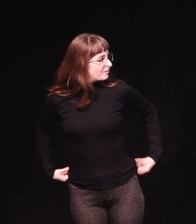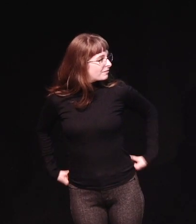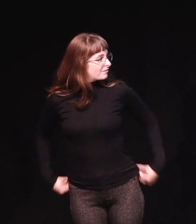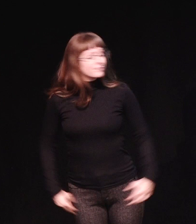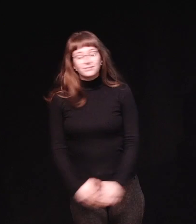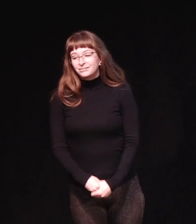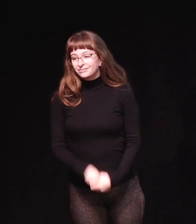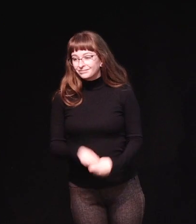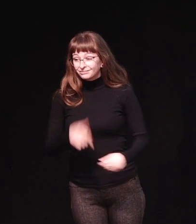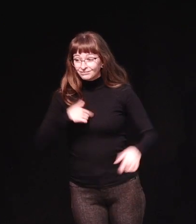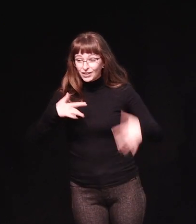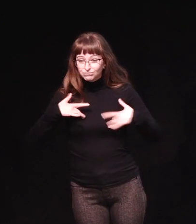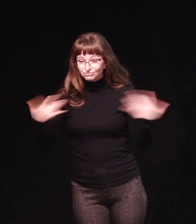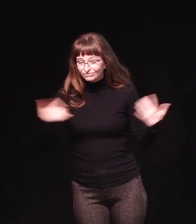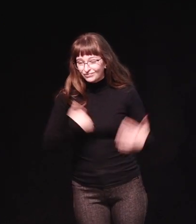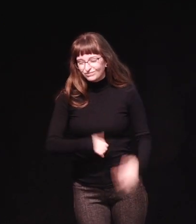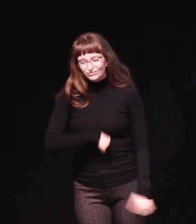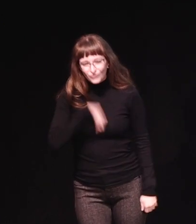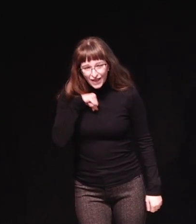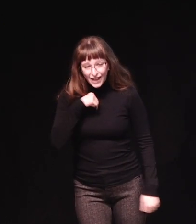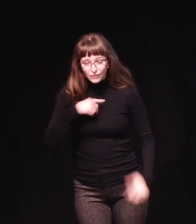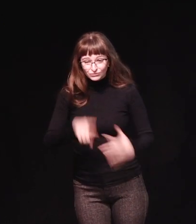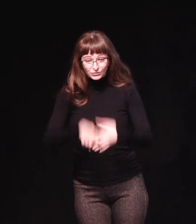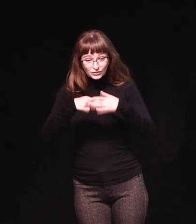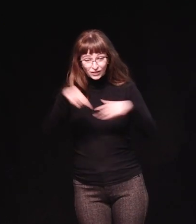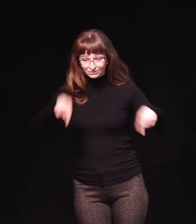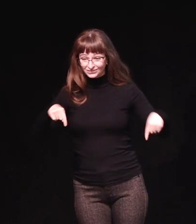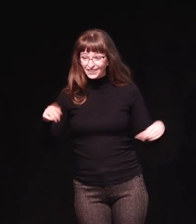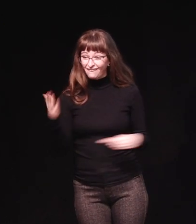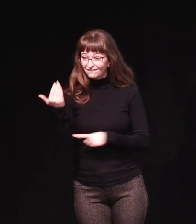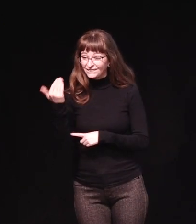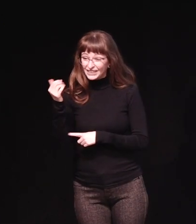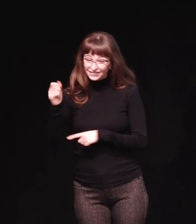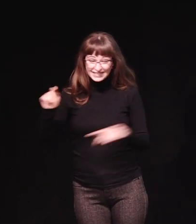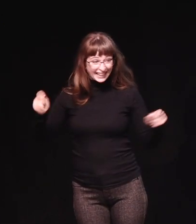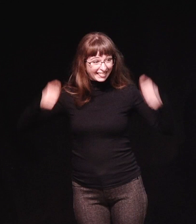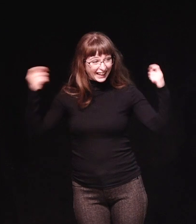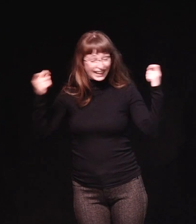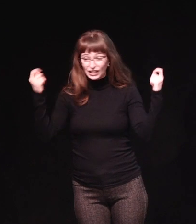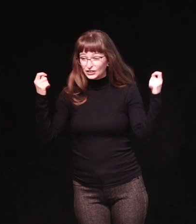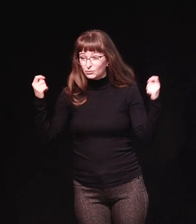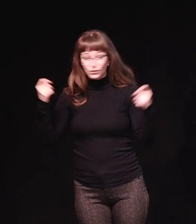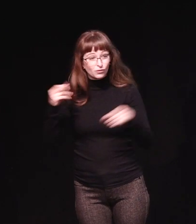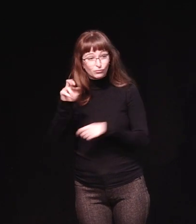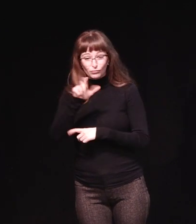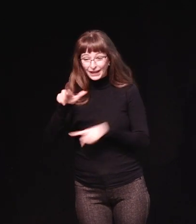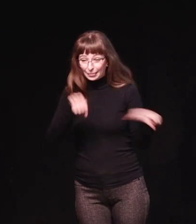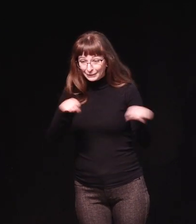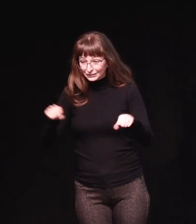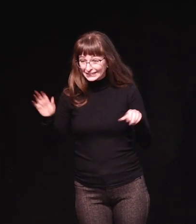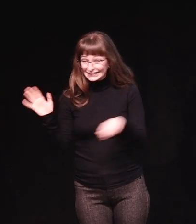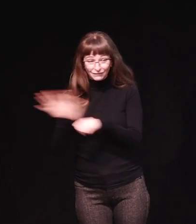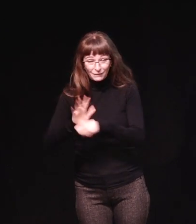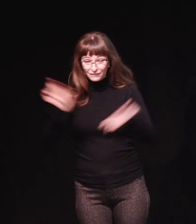It gives me great pride to commence the 15th annual Real Abilities Film Festival, New York.